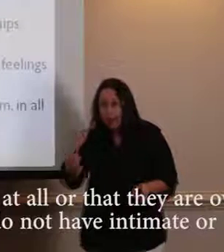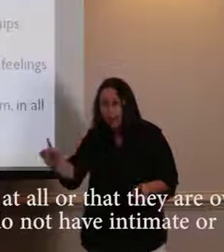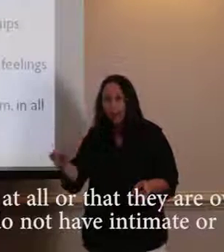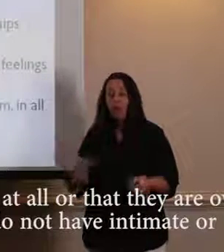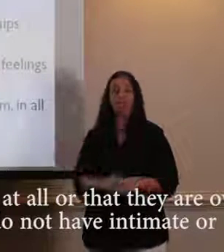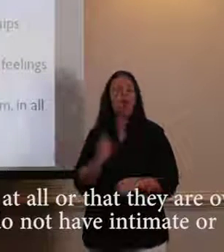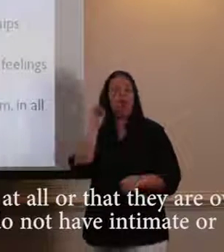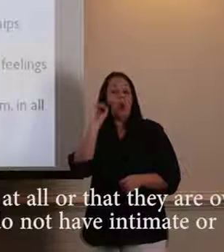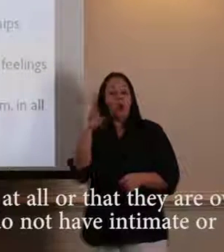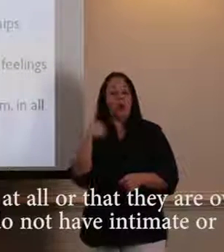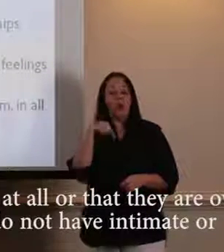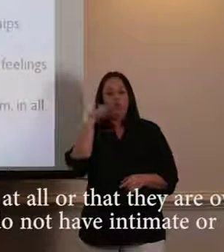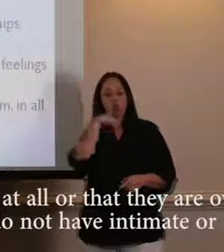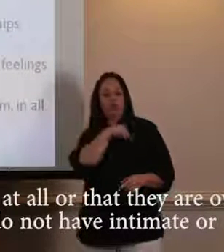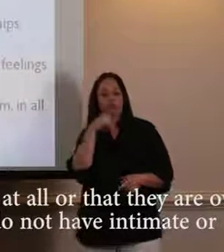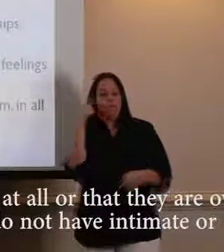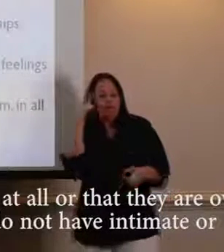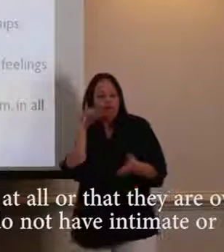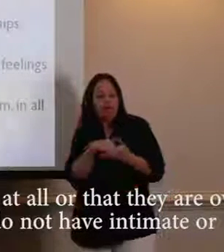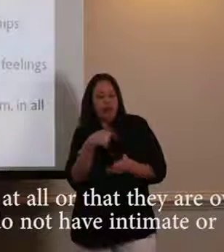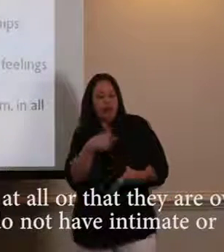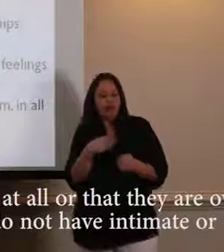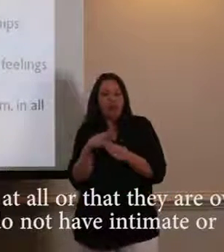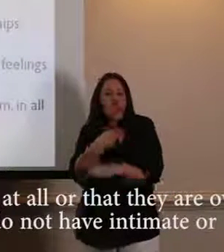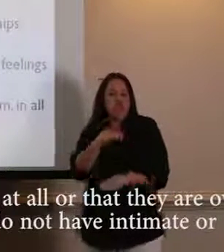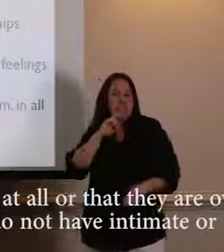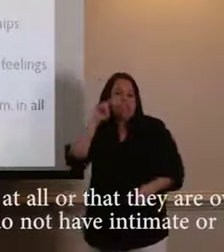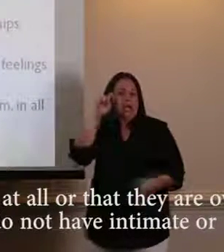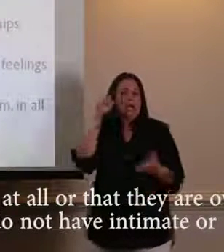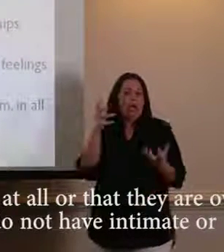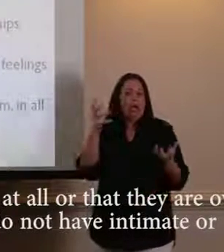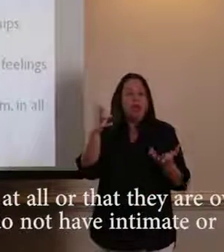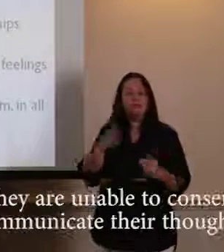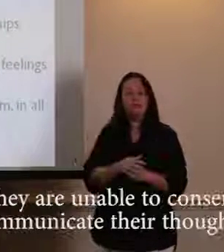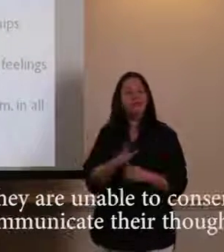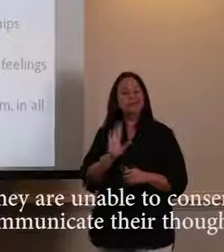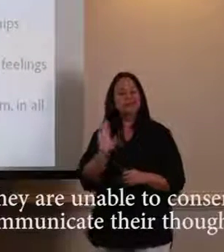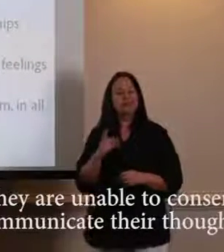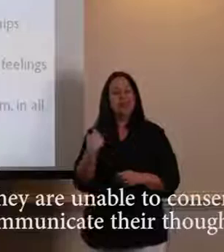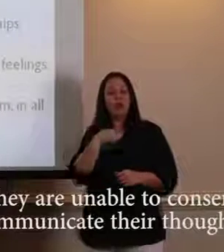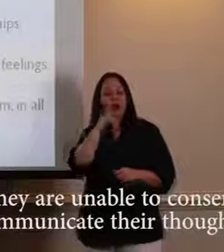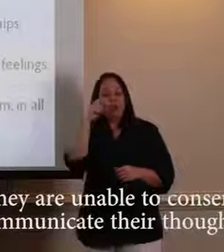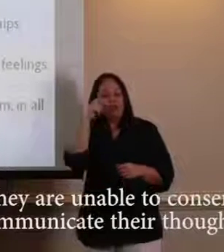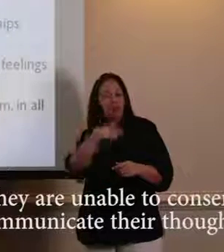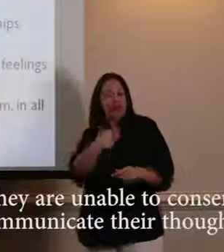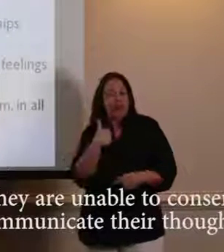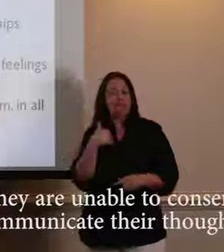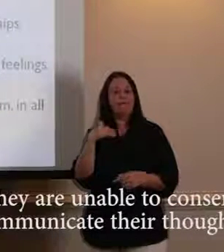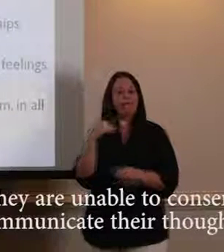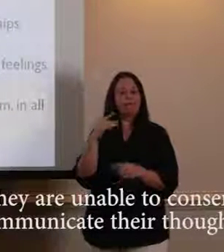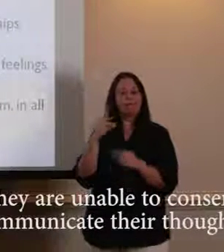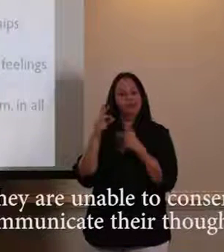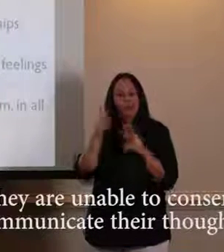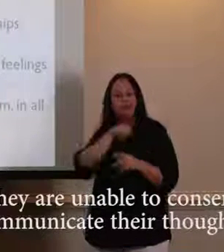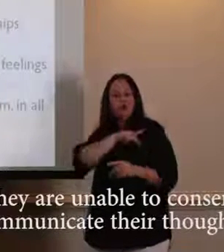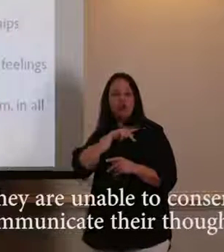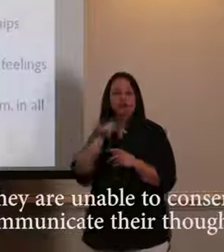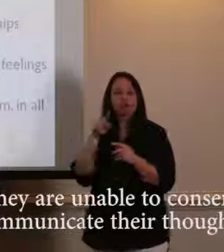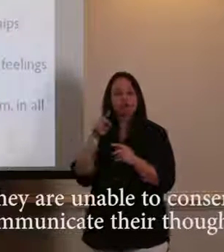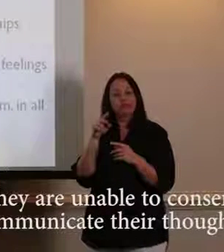they are overly sexual. We believe that they do not have intimate or romantic relationships, that they are unable to consent to